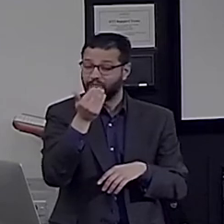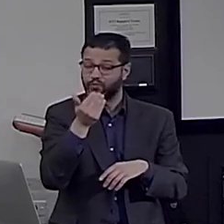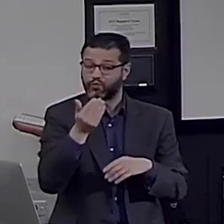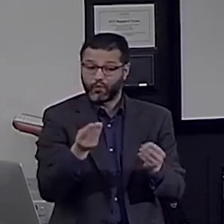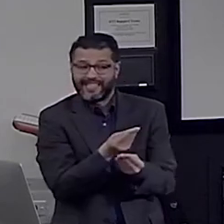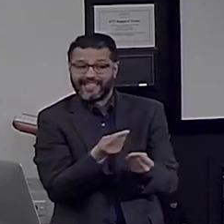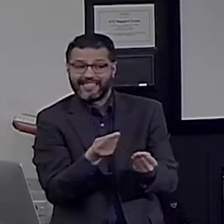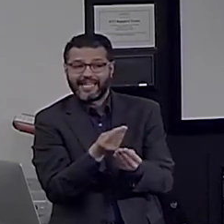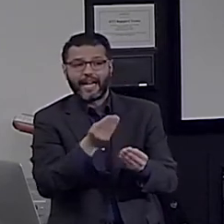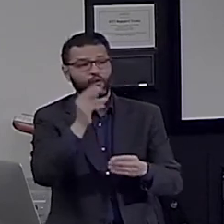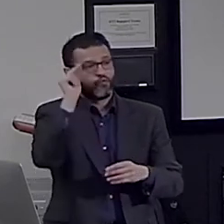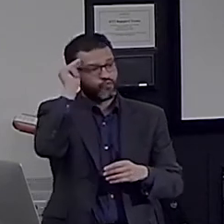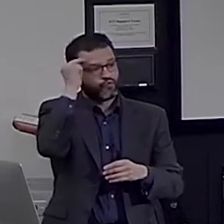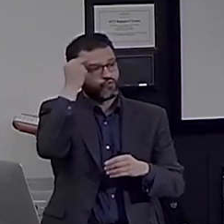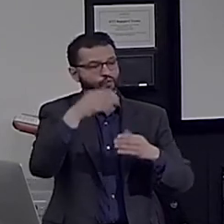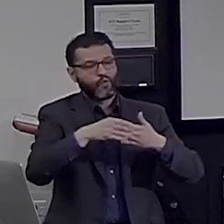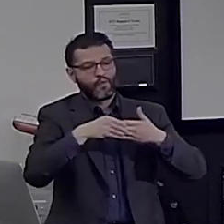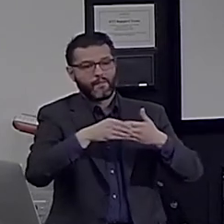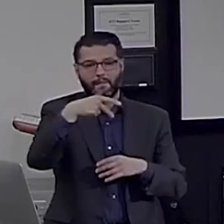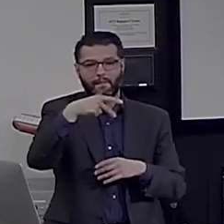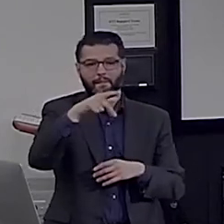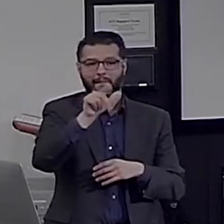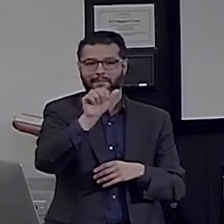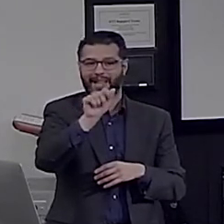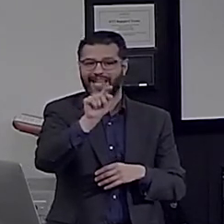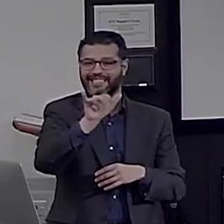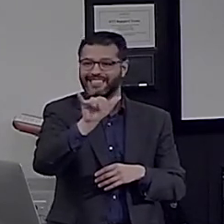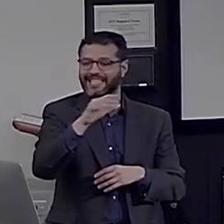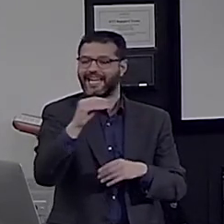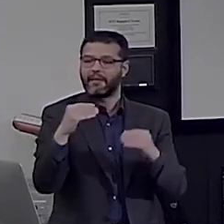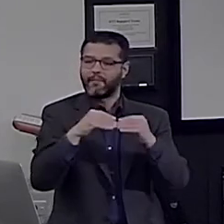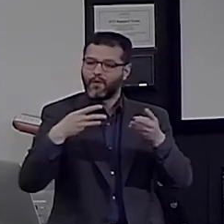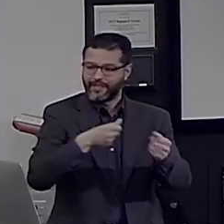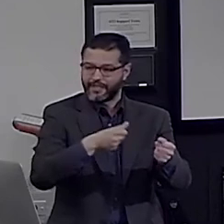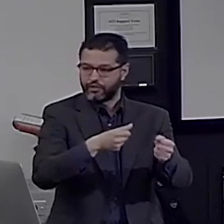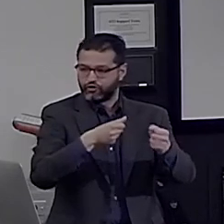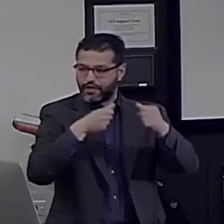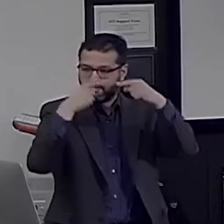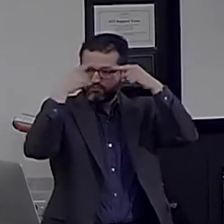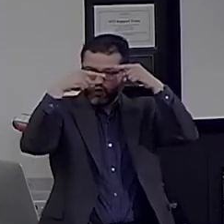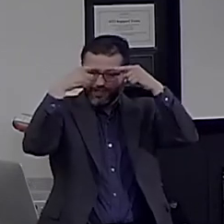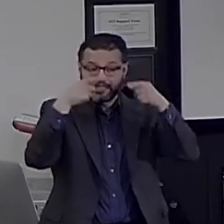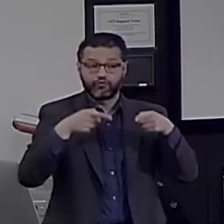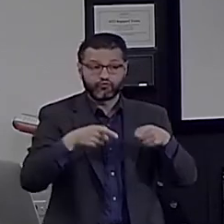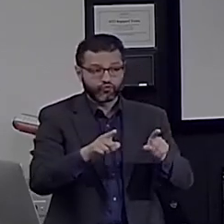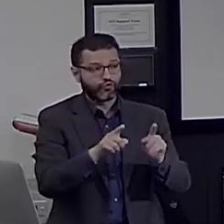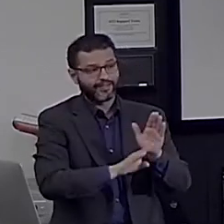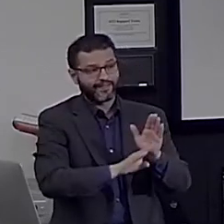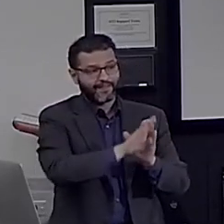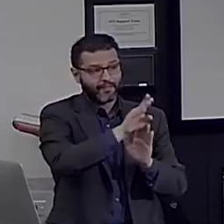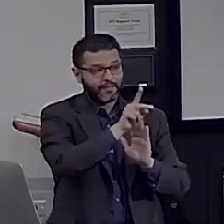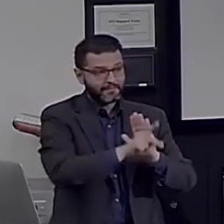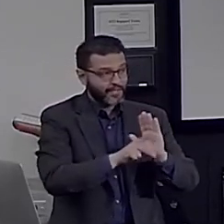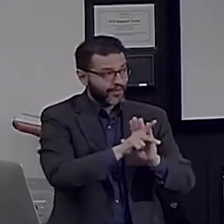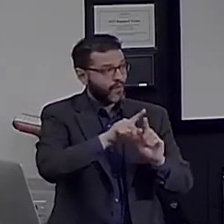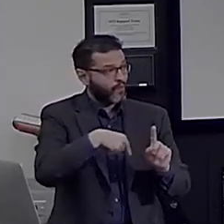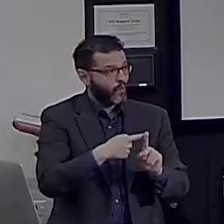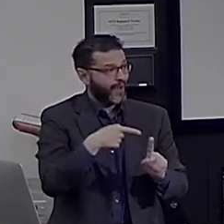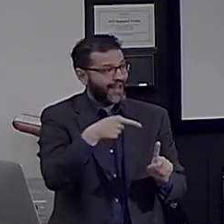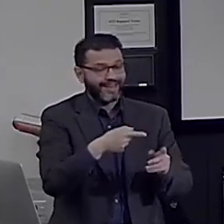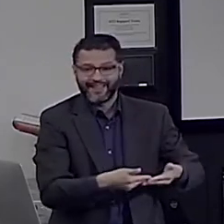and more efficient sensory process processing during the developmental period when infants are